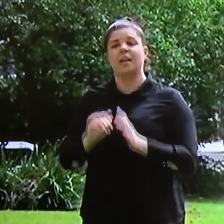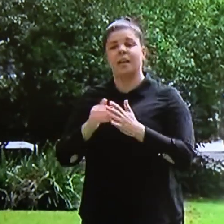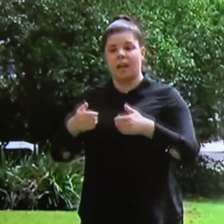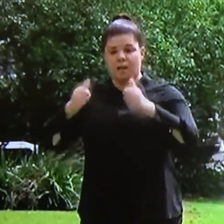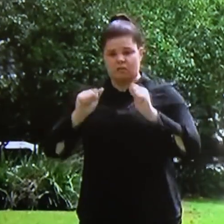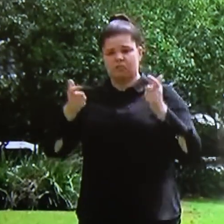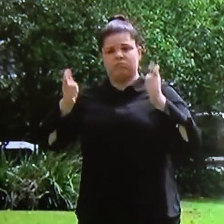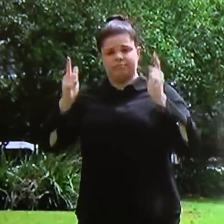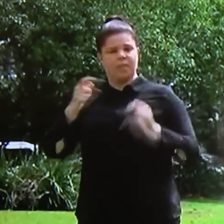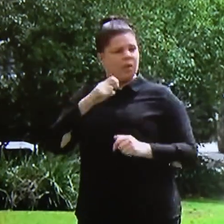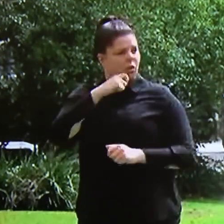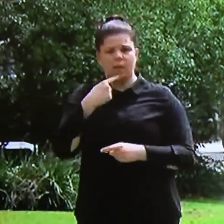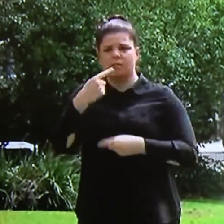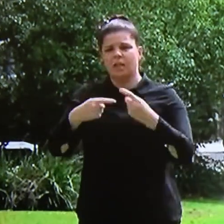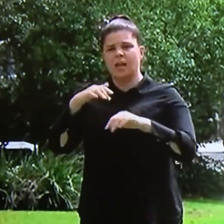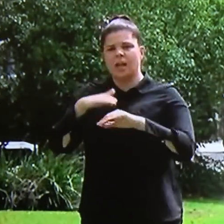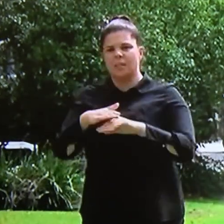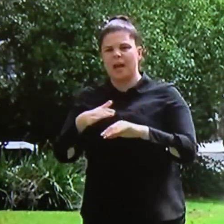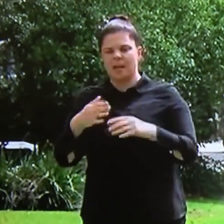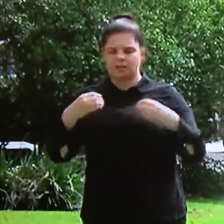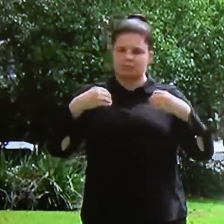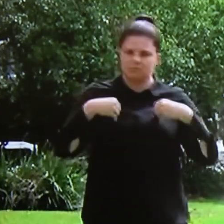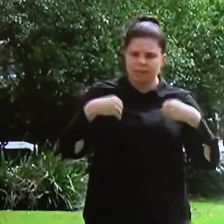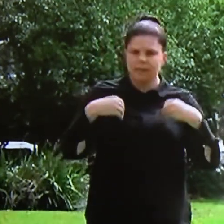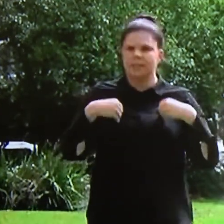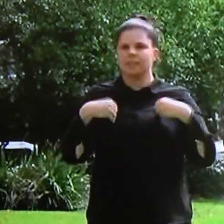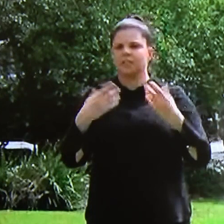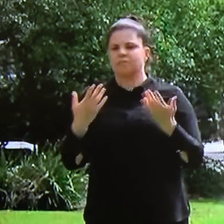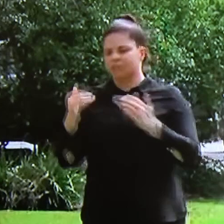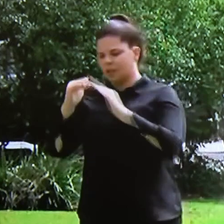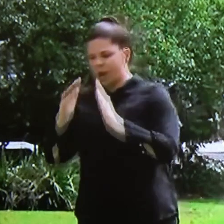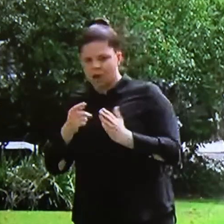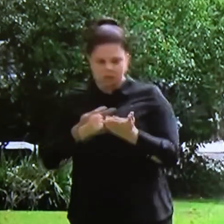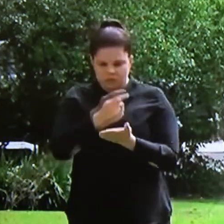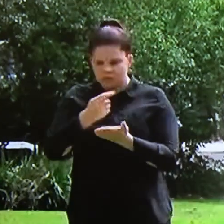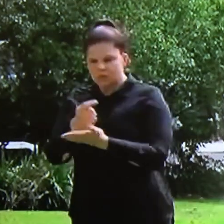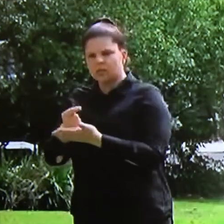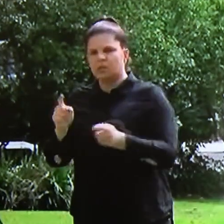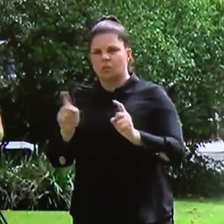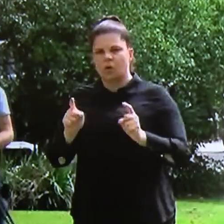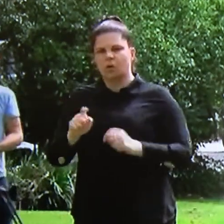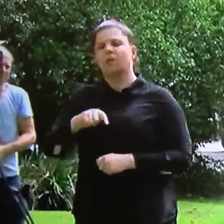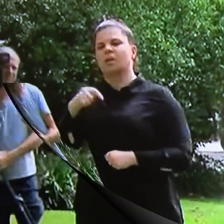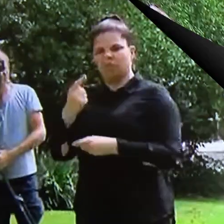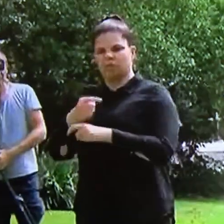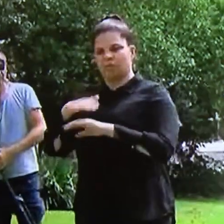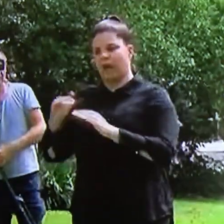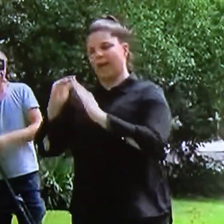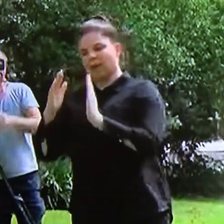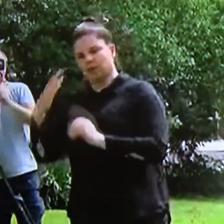to the commercial and residential tenancy side of things, and then to Minister Anderson, who will speak to the residential tenancy